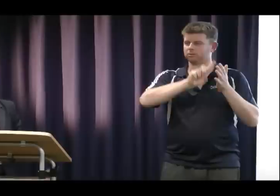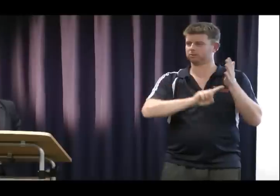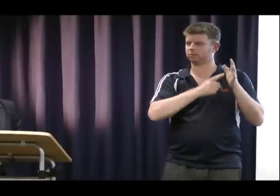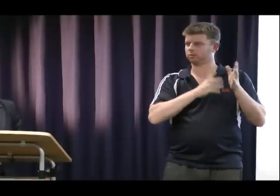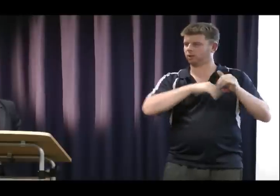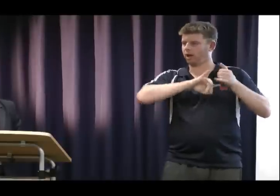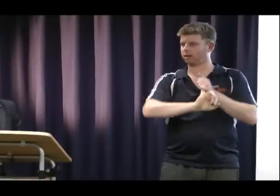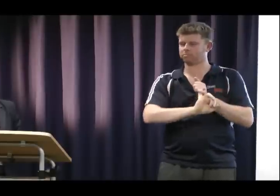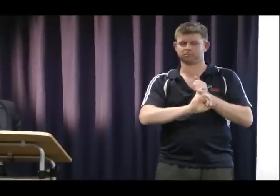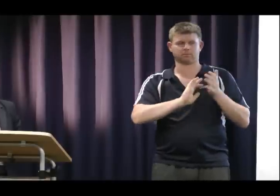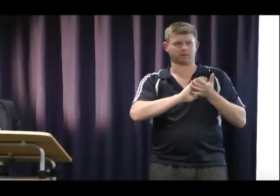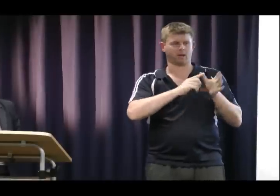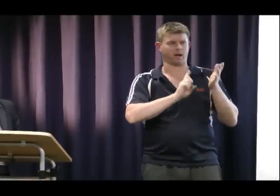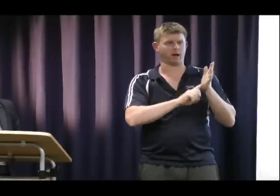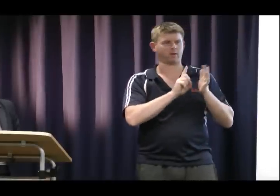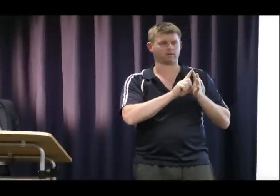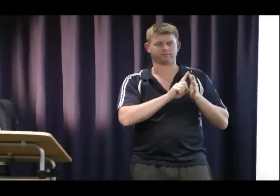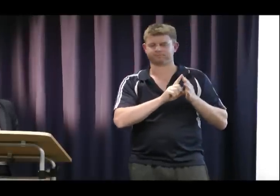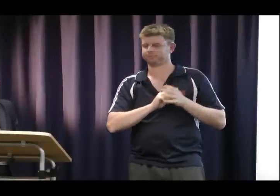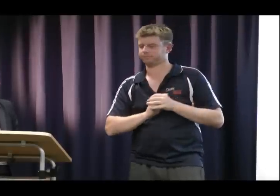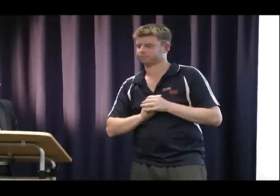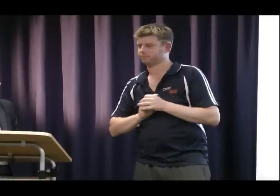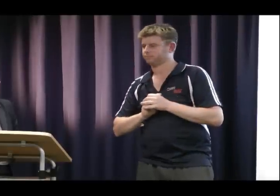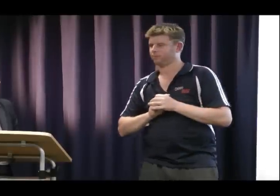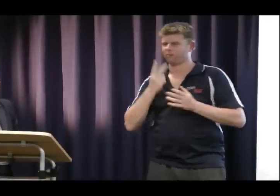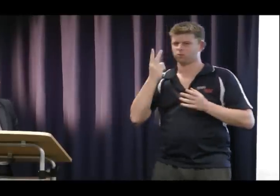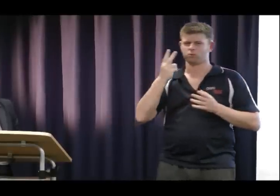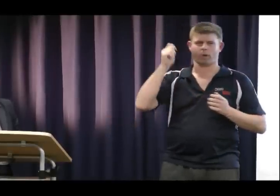My name is James Hale.